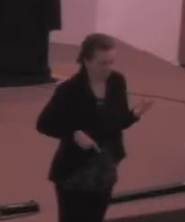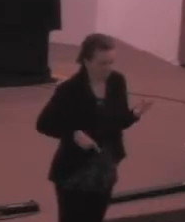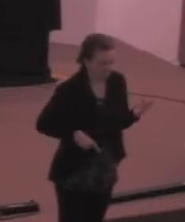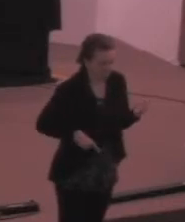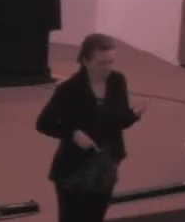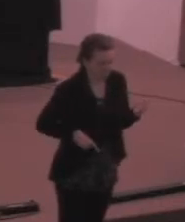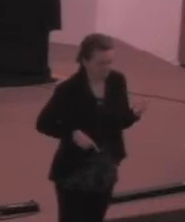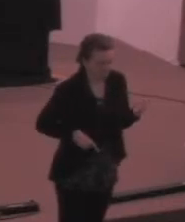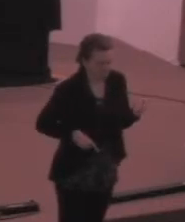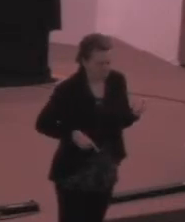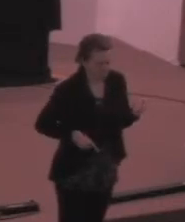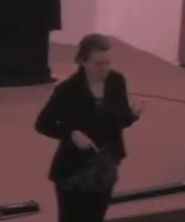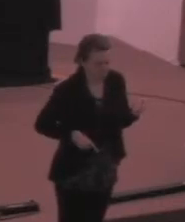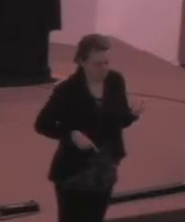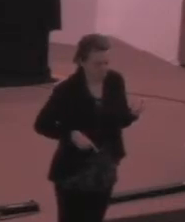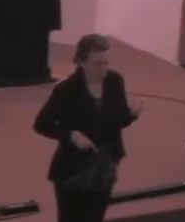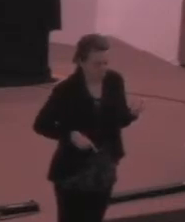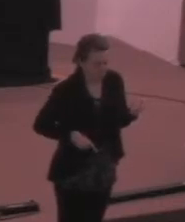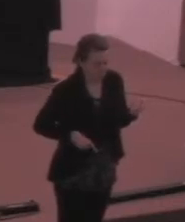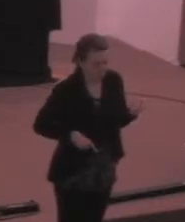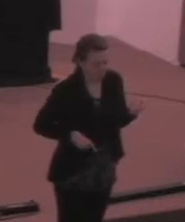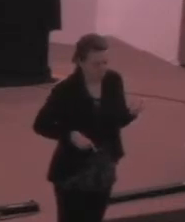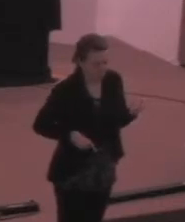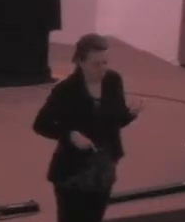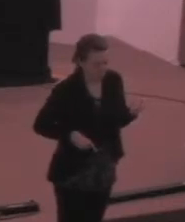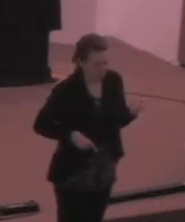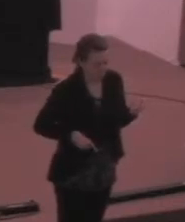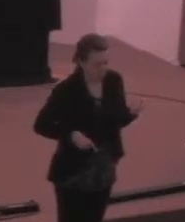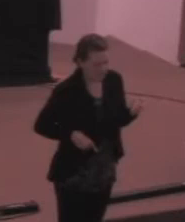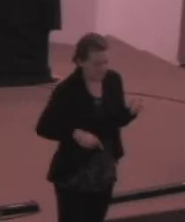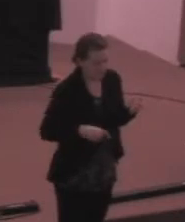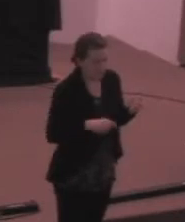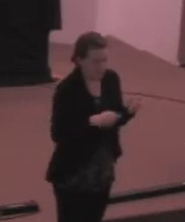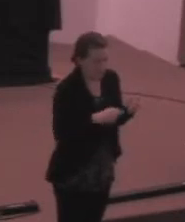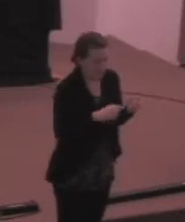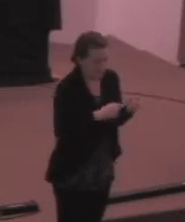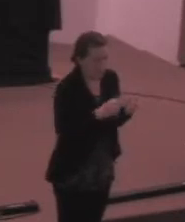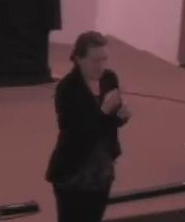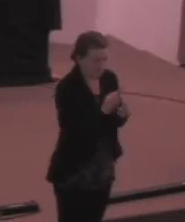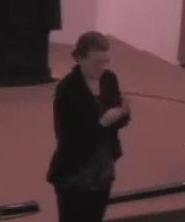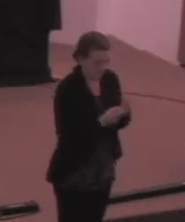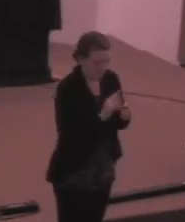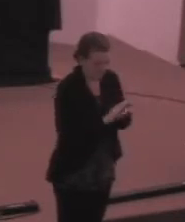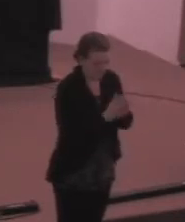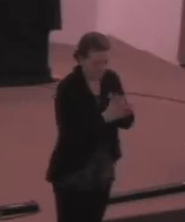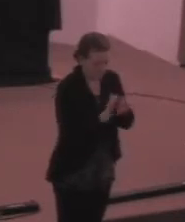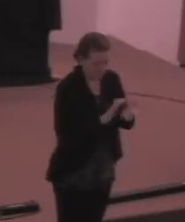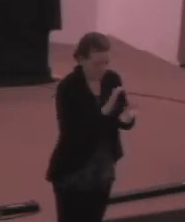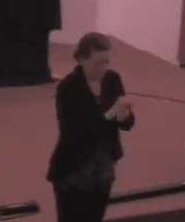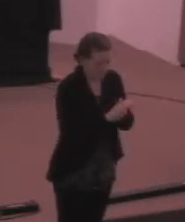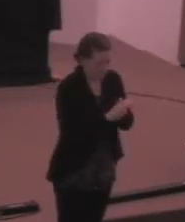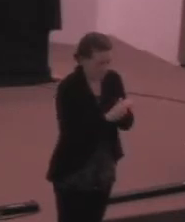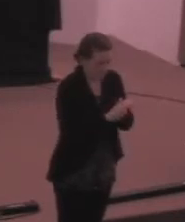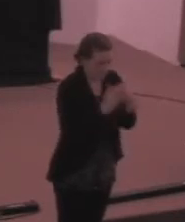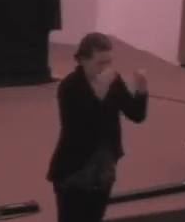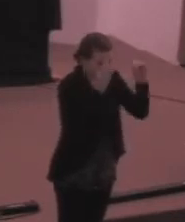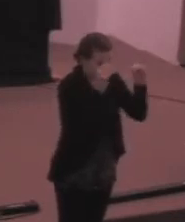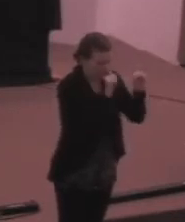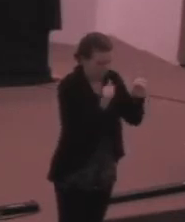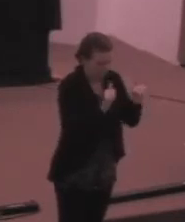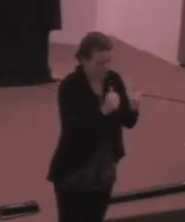register with Mary, who was pledged to be married to him and was expecting a